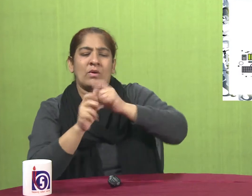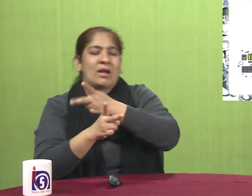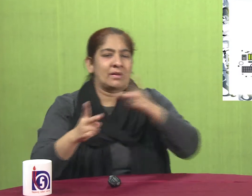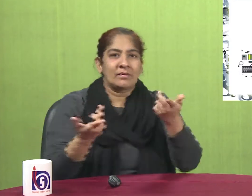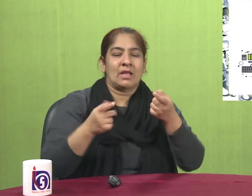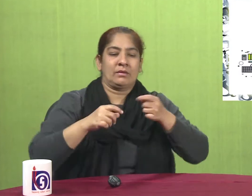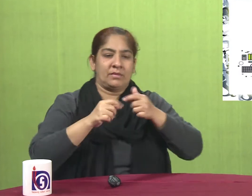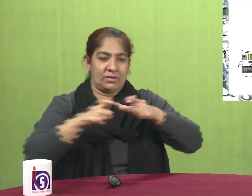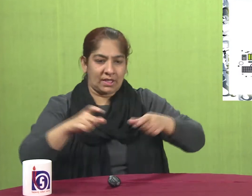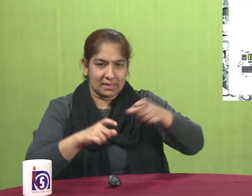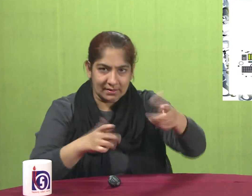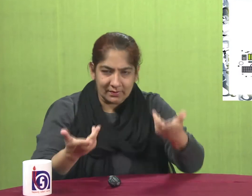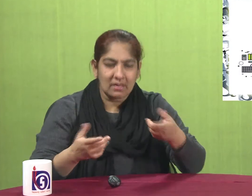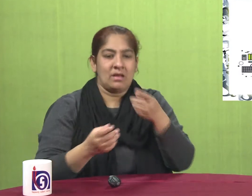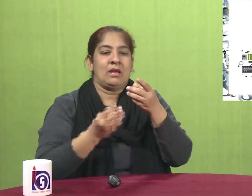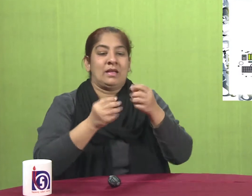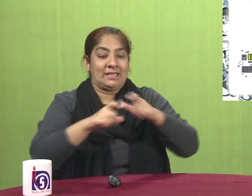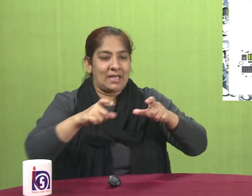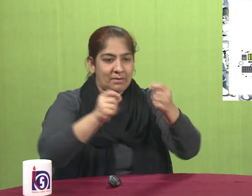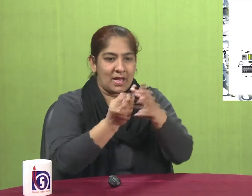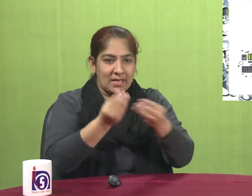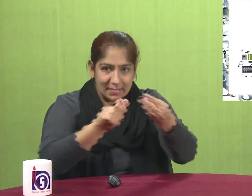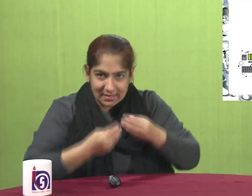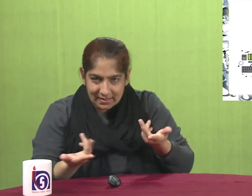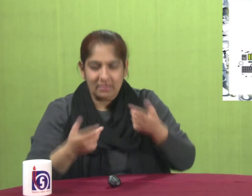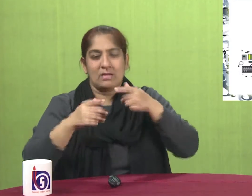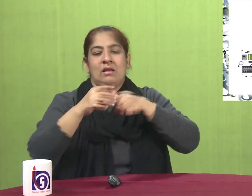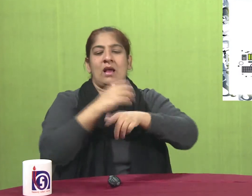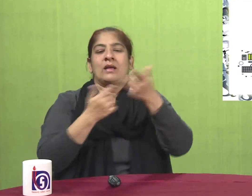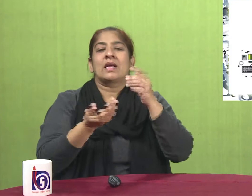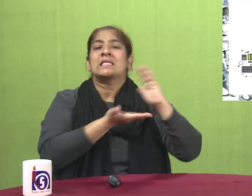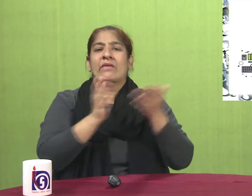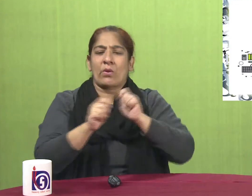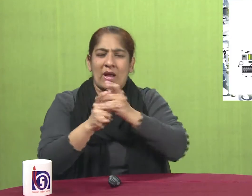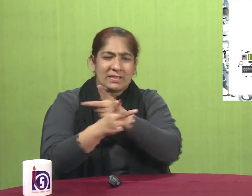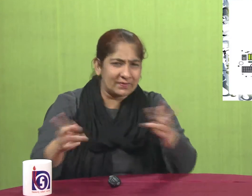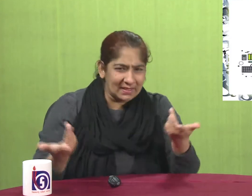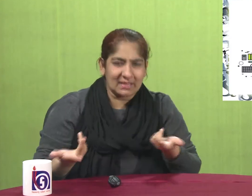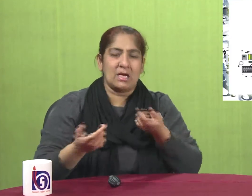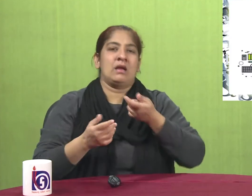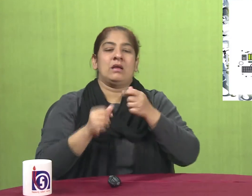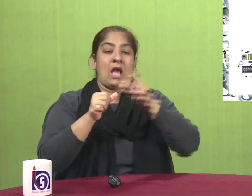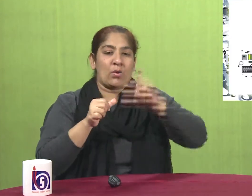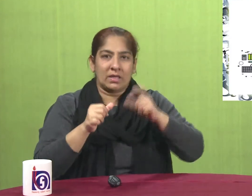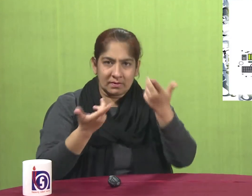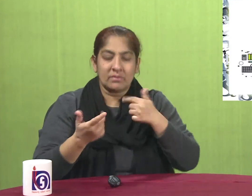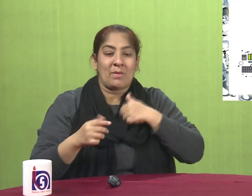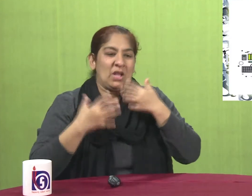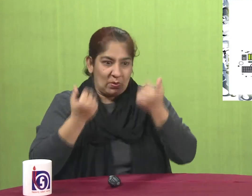So what is there in banking? There is checks, there is ATM cards, there is different services, savings